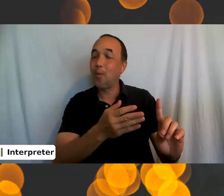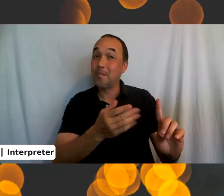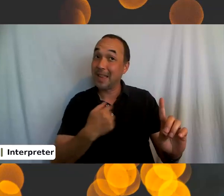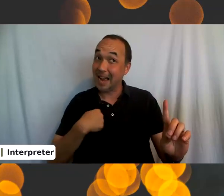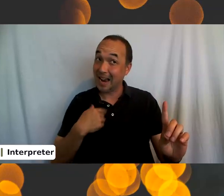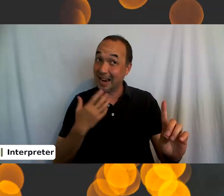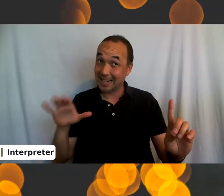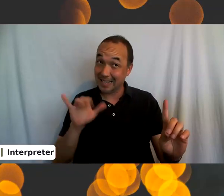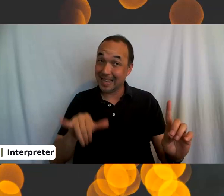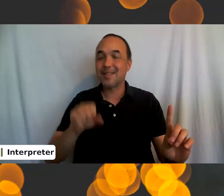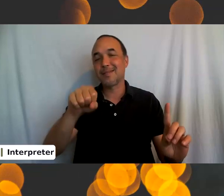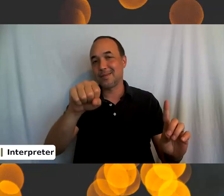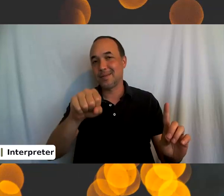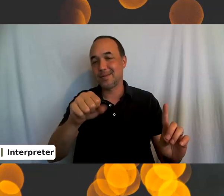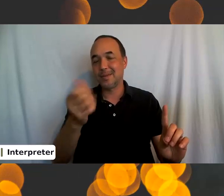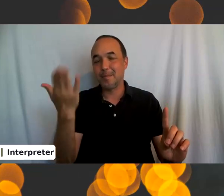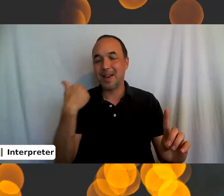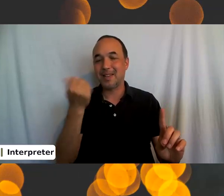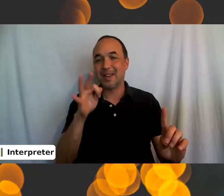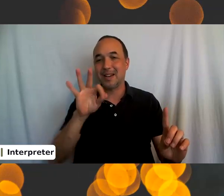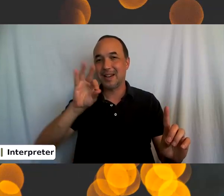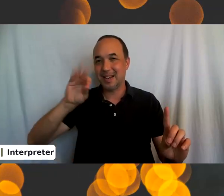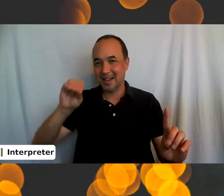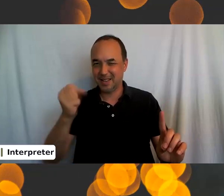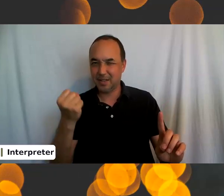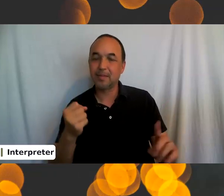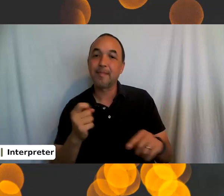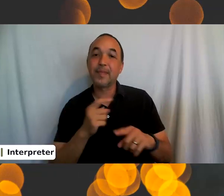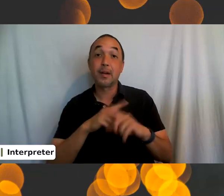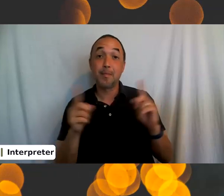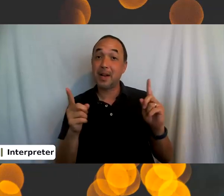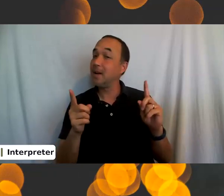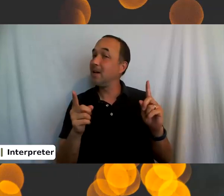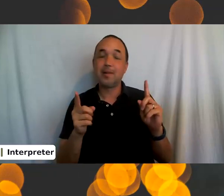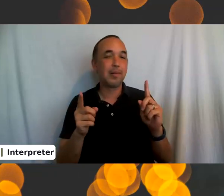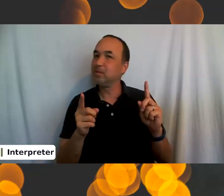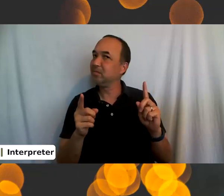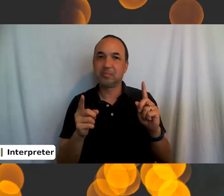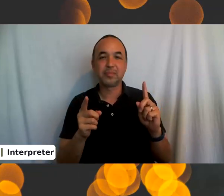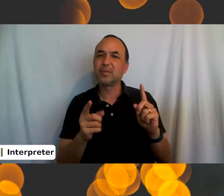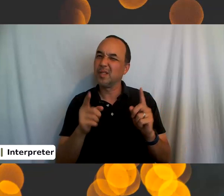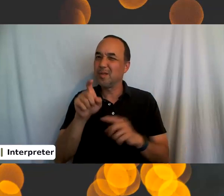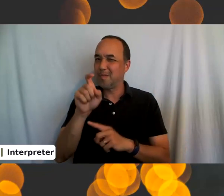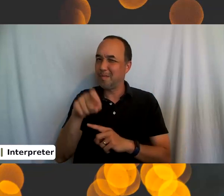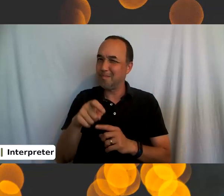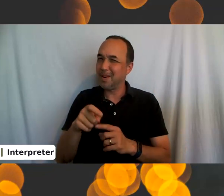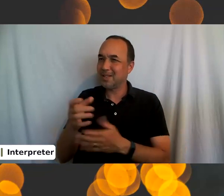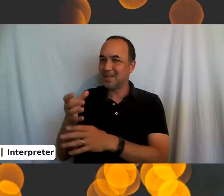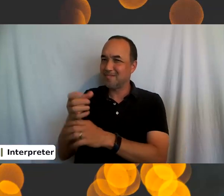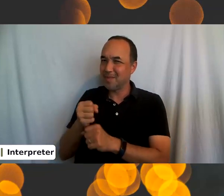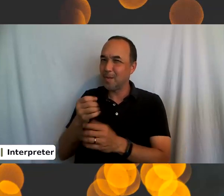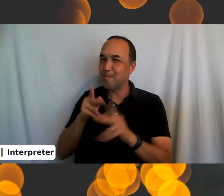was the 80s, the 90s. But, you know, we definitely want to have permission before we go in